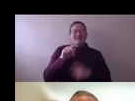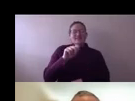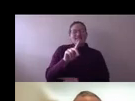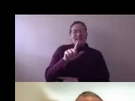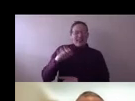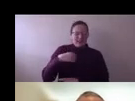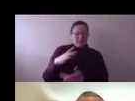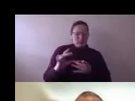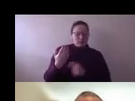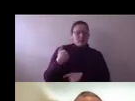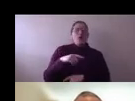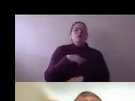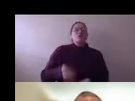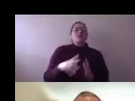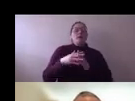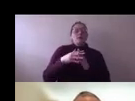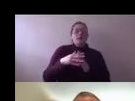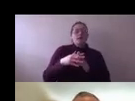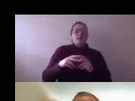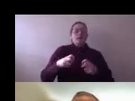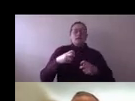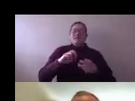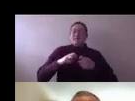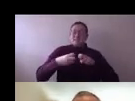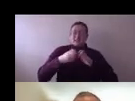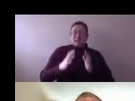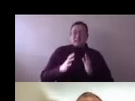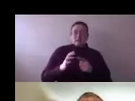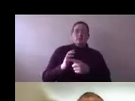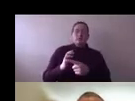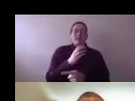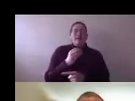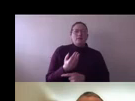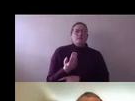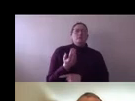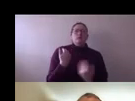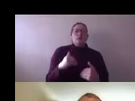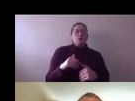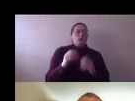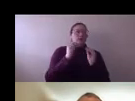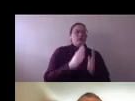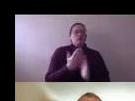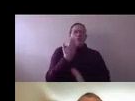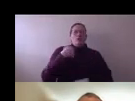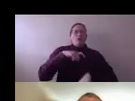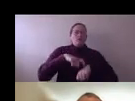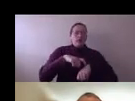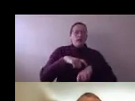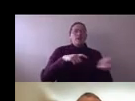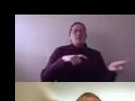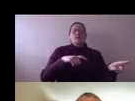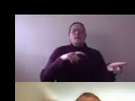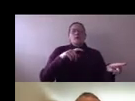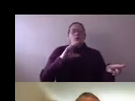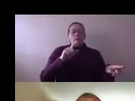American Nobel Prize winning physicist, longtime professor at Columbia. I found that in